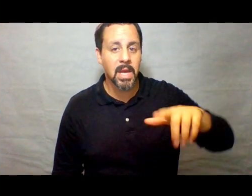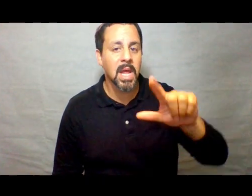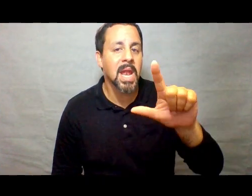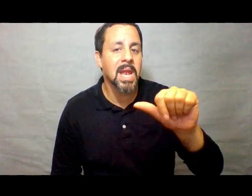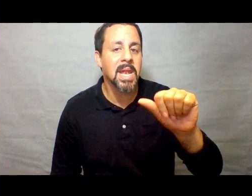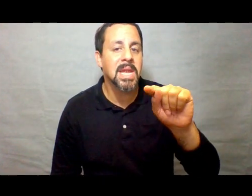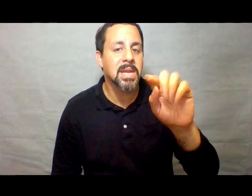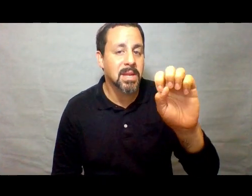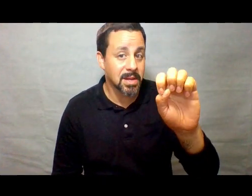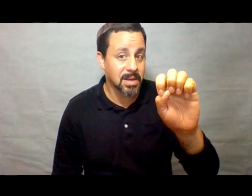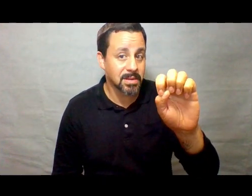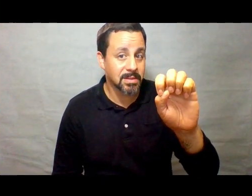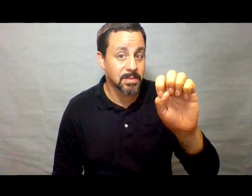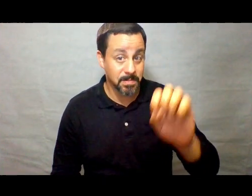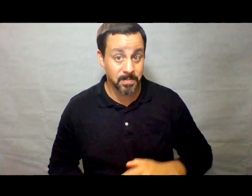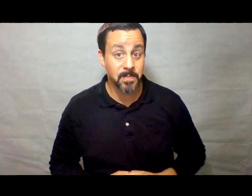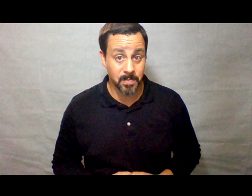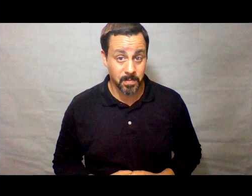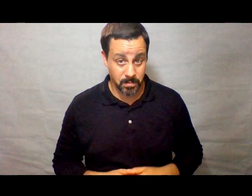signing late.